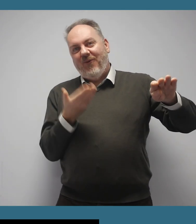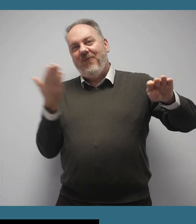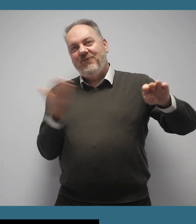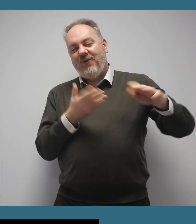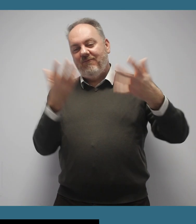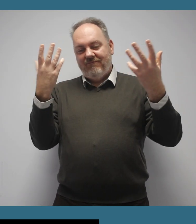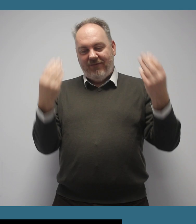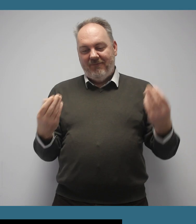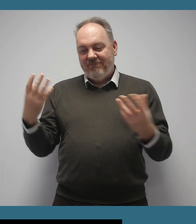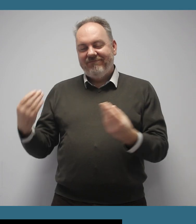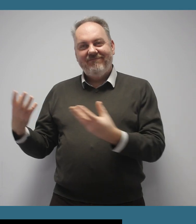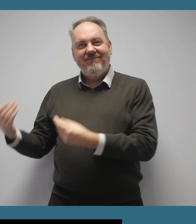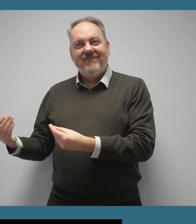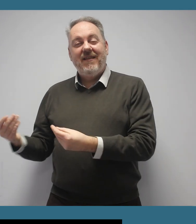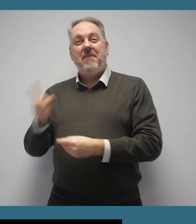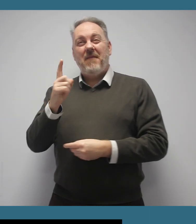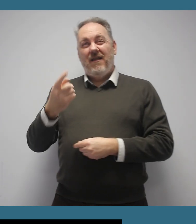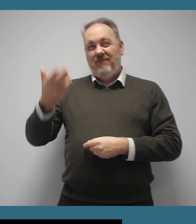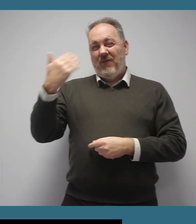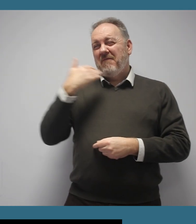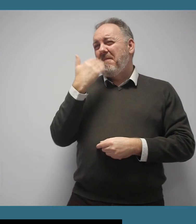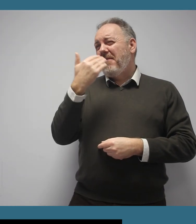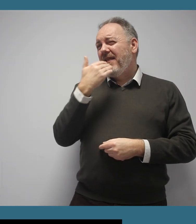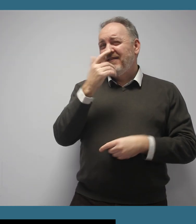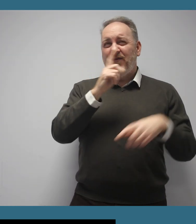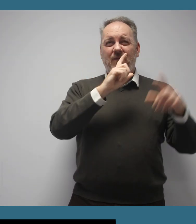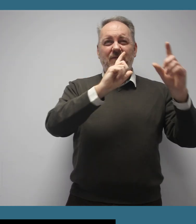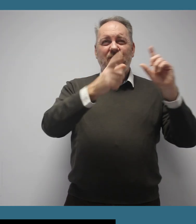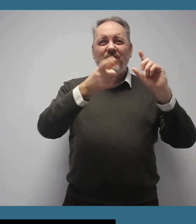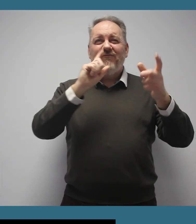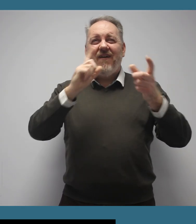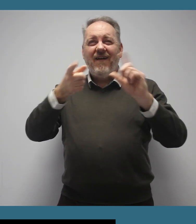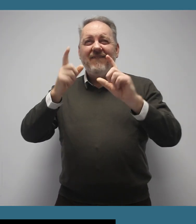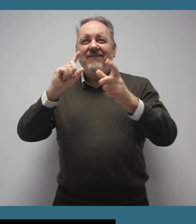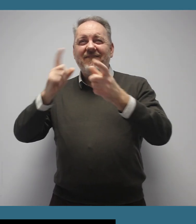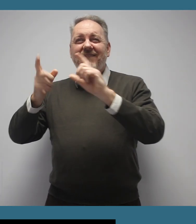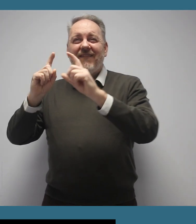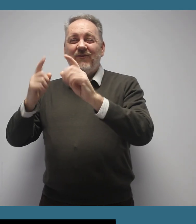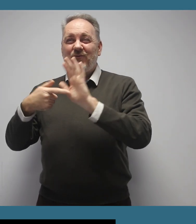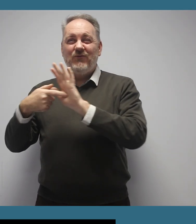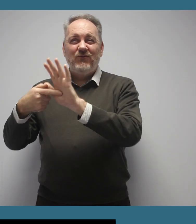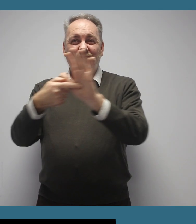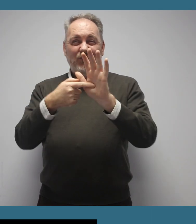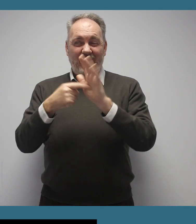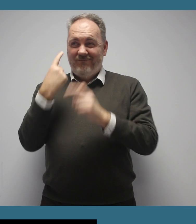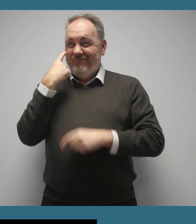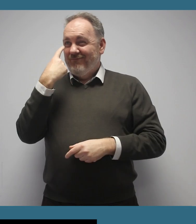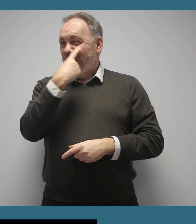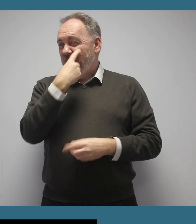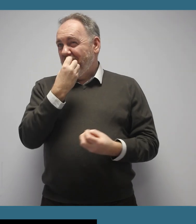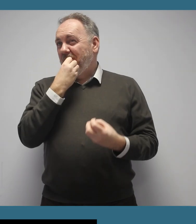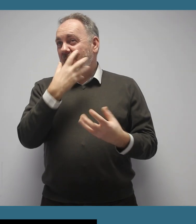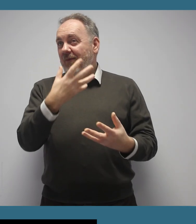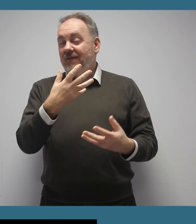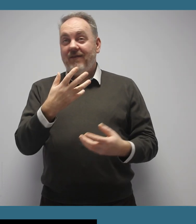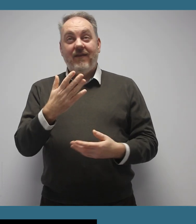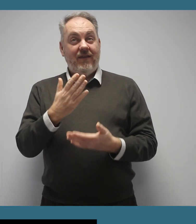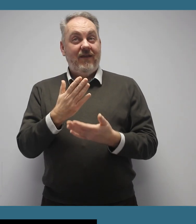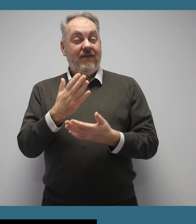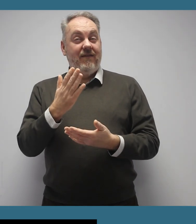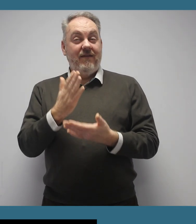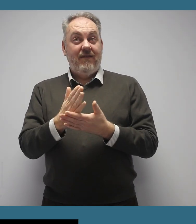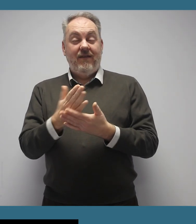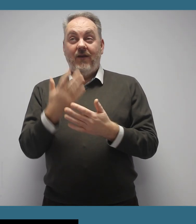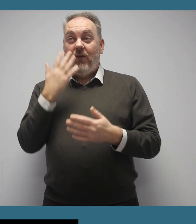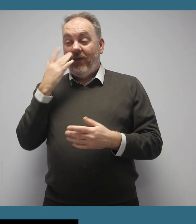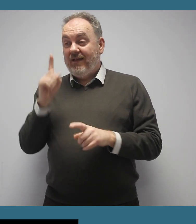lots and lots of photographs on record of what a fantastic amenity it is as well, both when it's full of water and